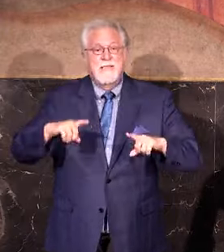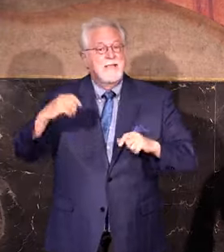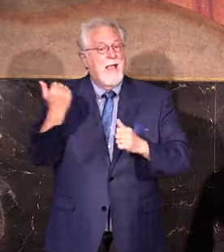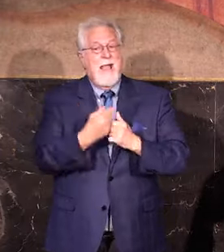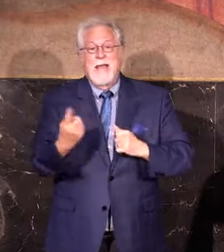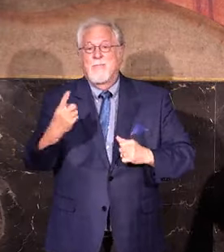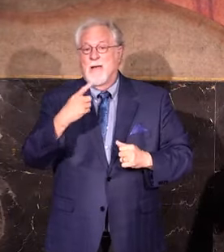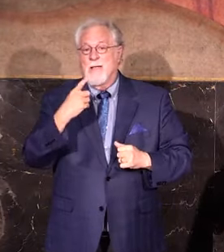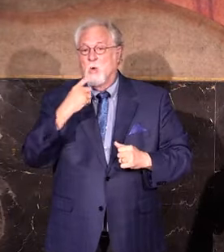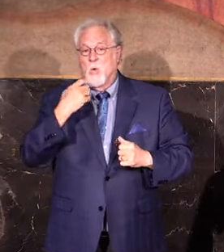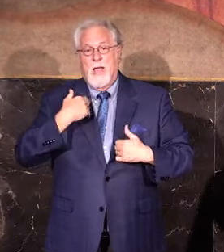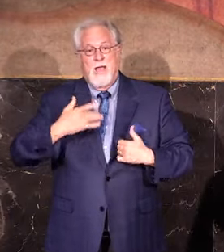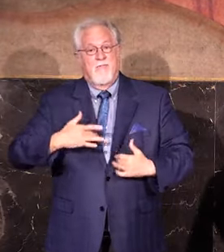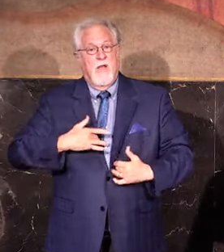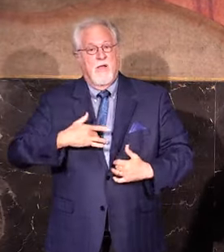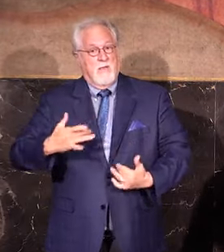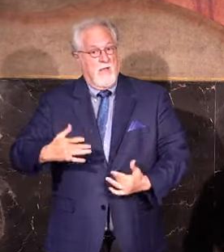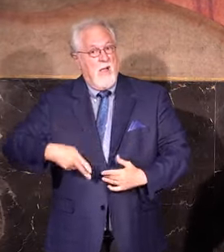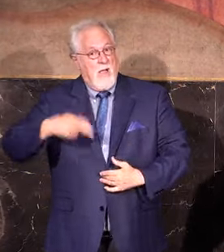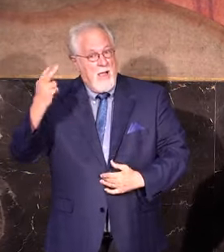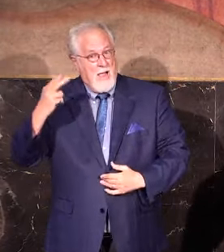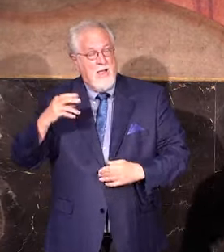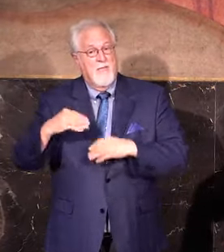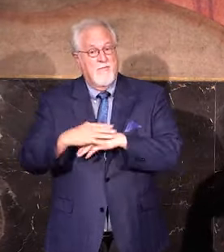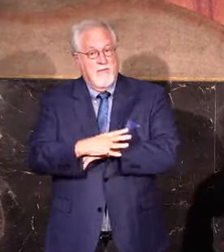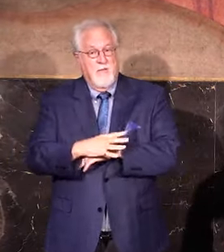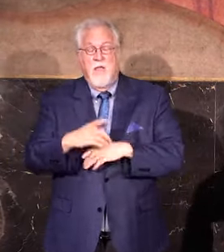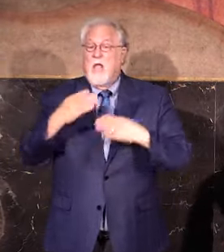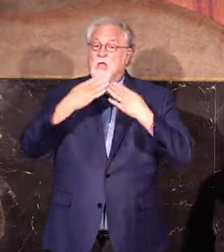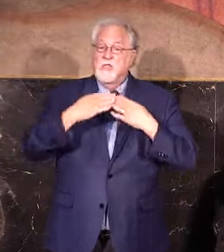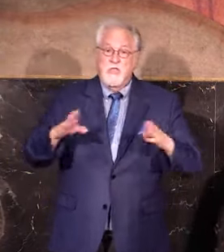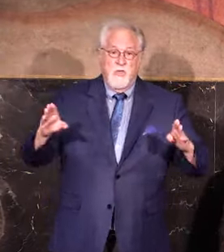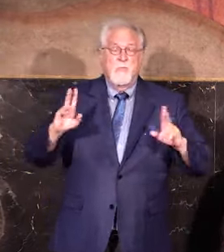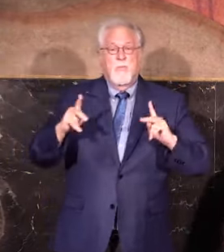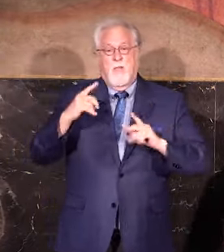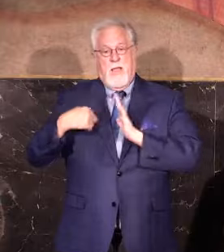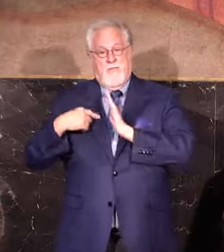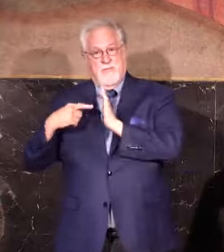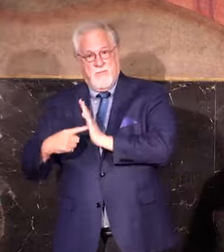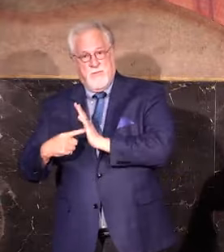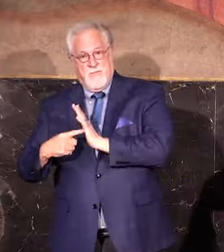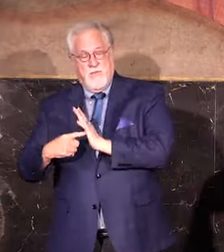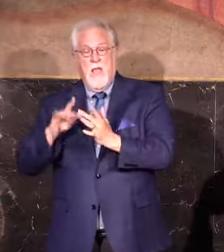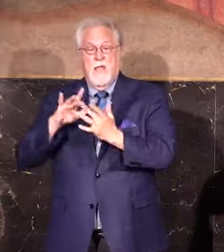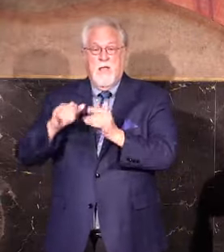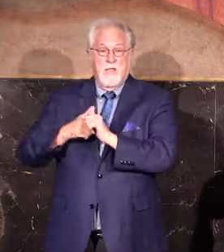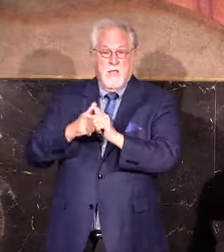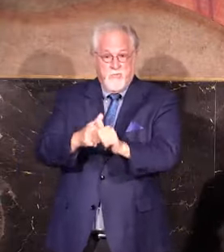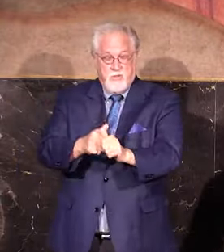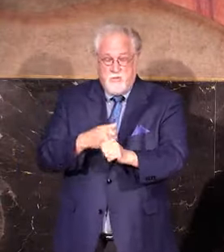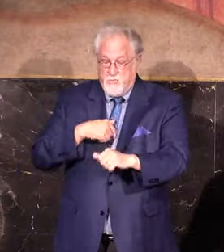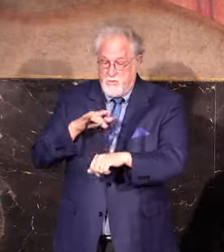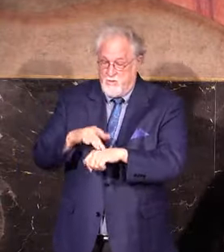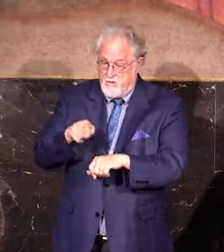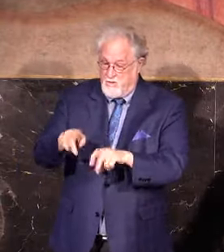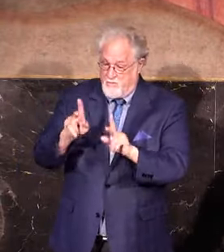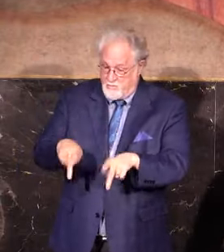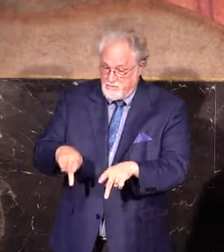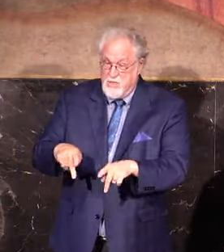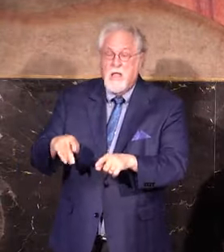has a high likelihood of being infected. Now, for the general public, that's still people who have symptoms. In contact tracing, when we reach out to somebody, if